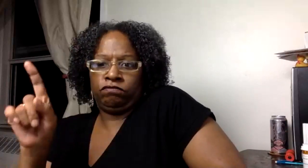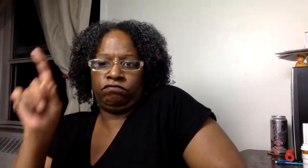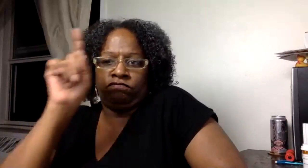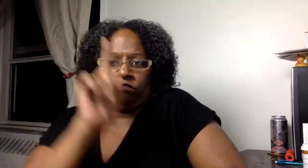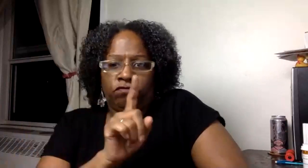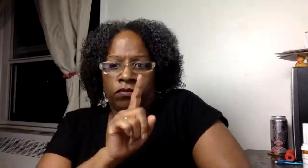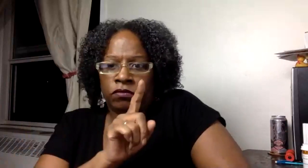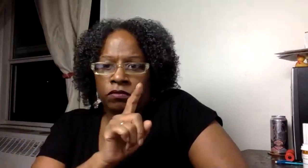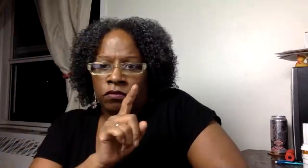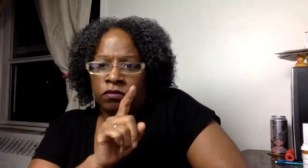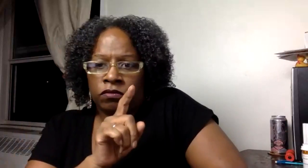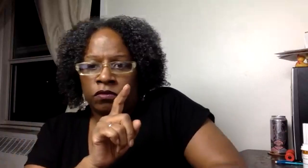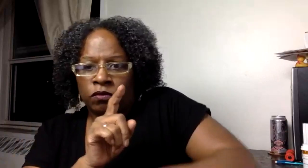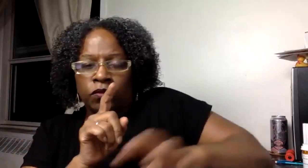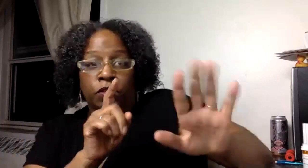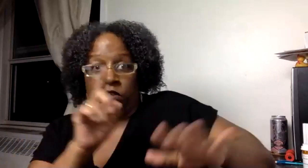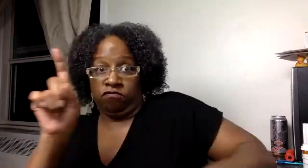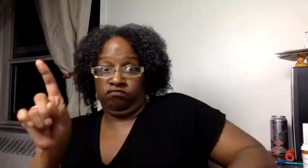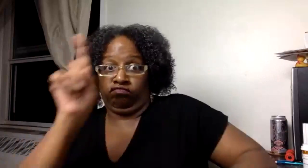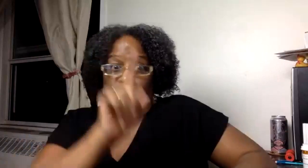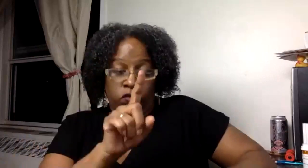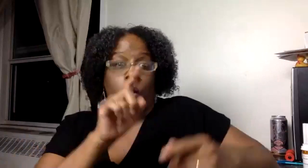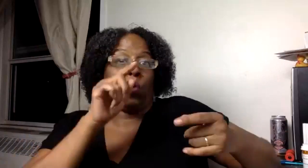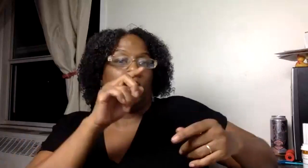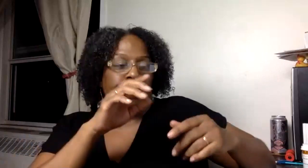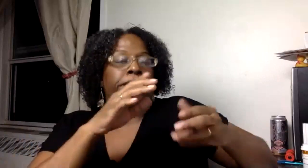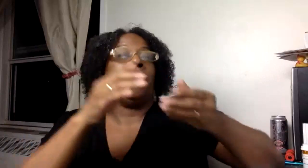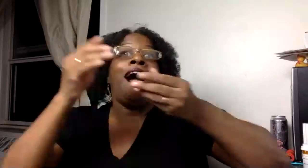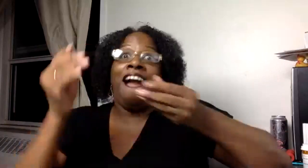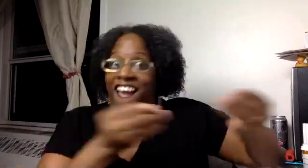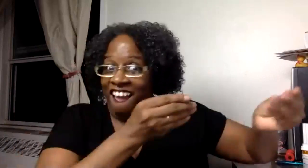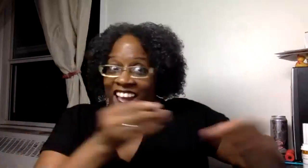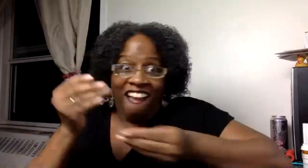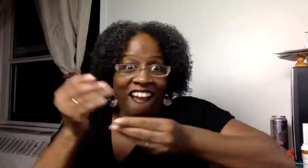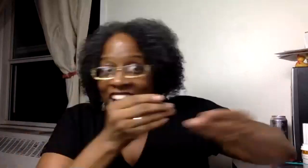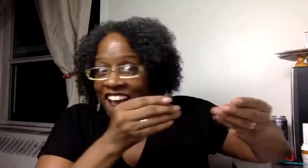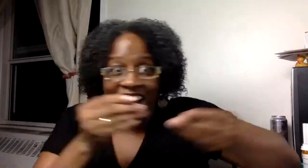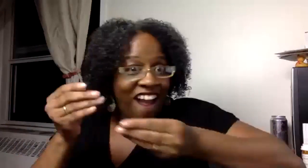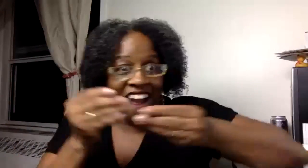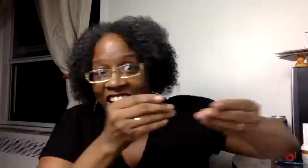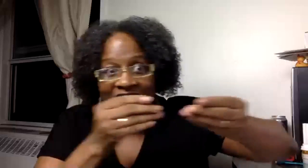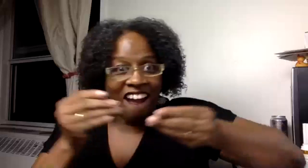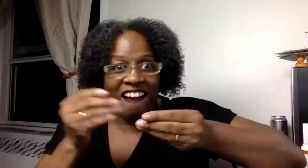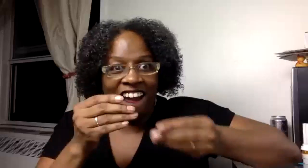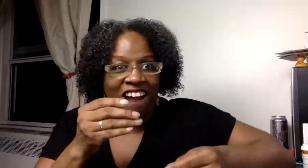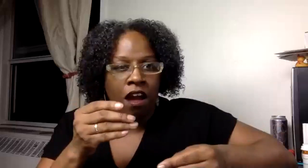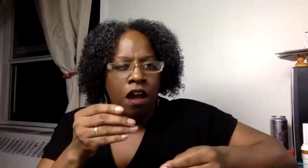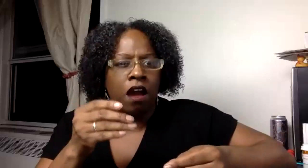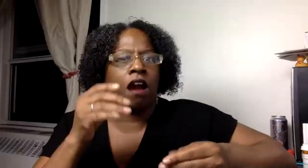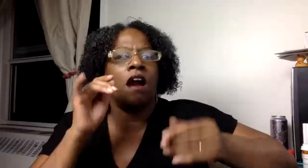very upset by this. So me, Vanessa, I went over to my deafblind friend and I aided